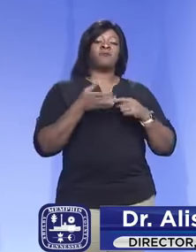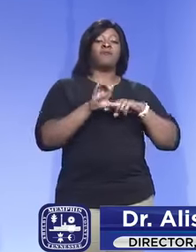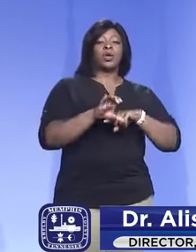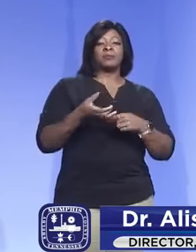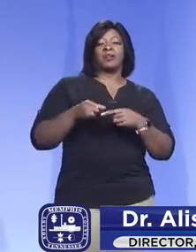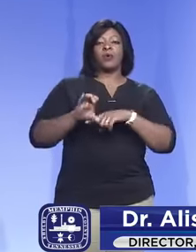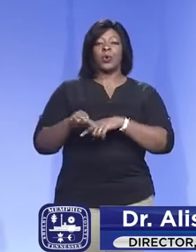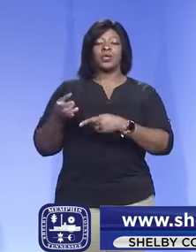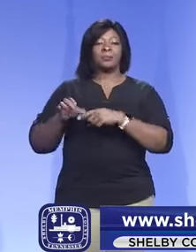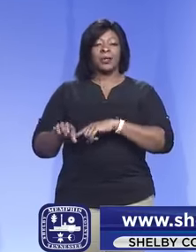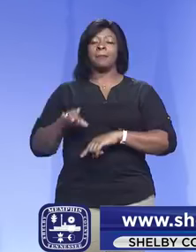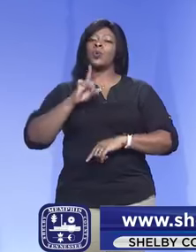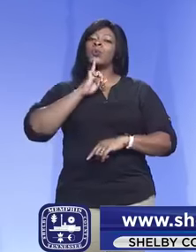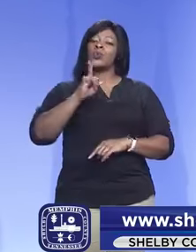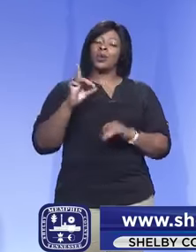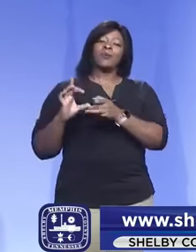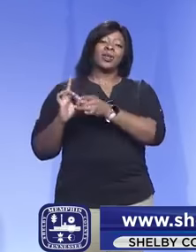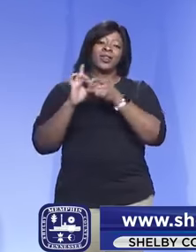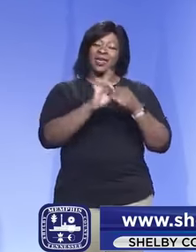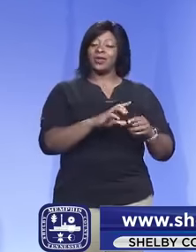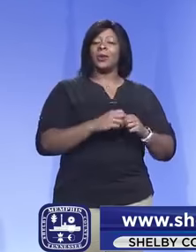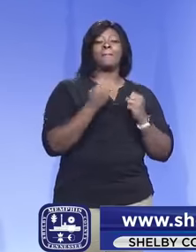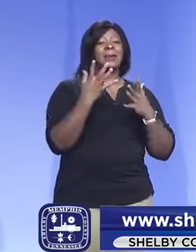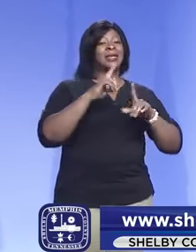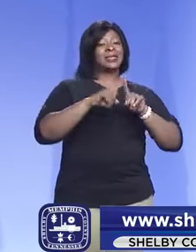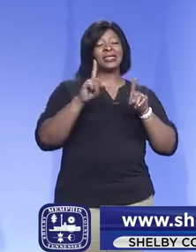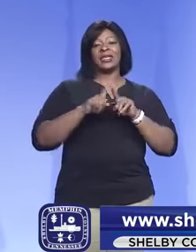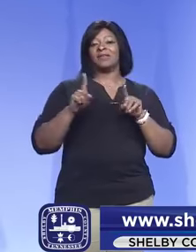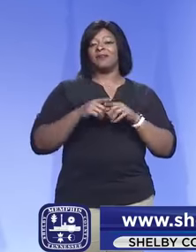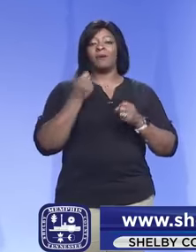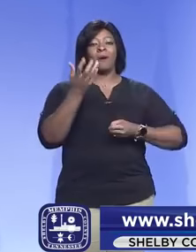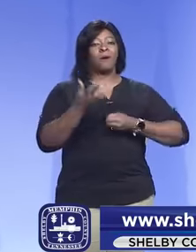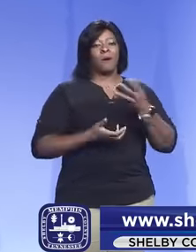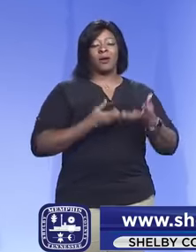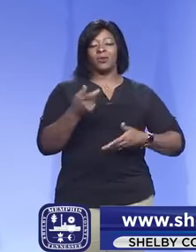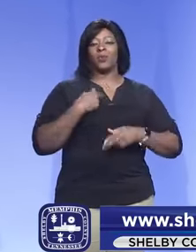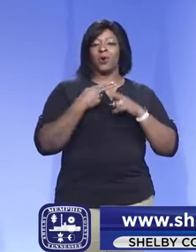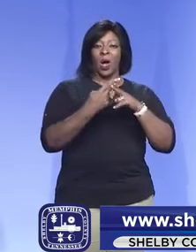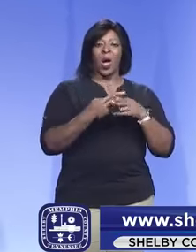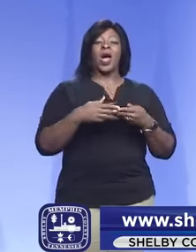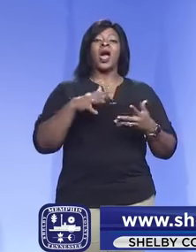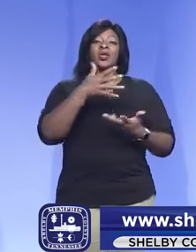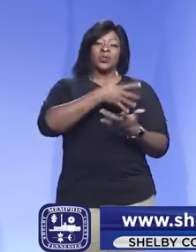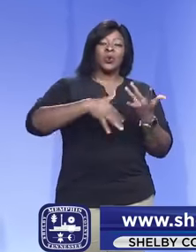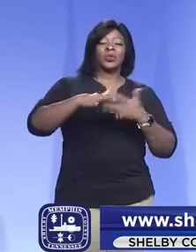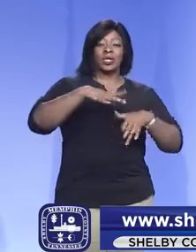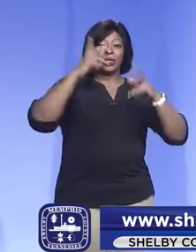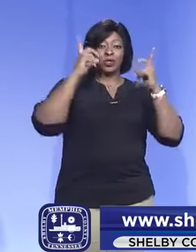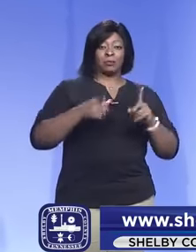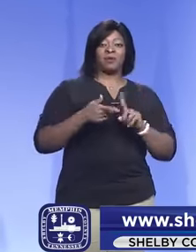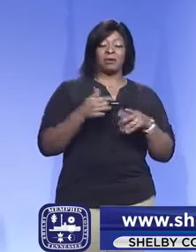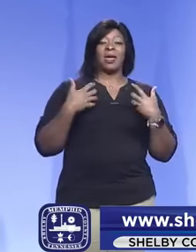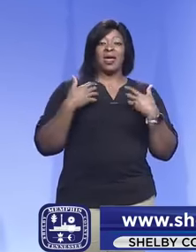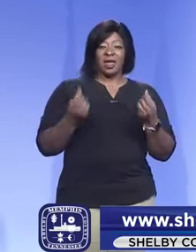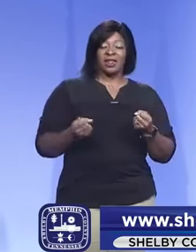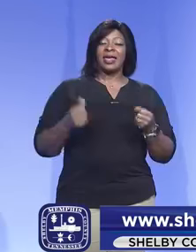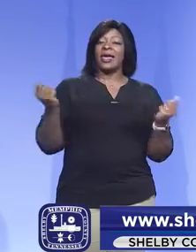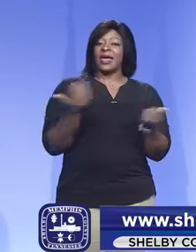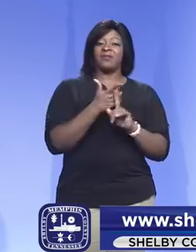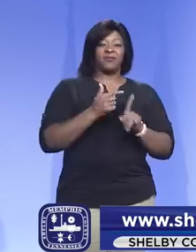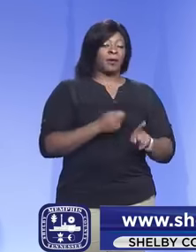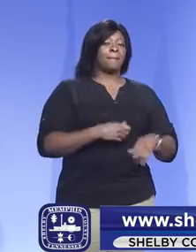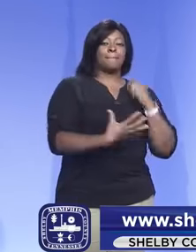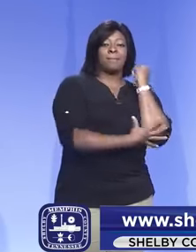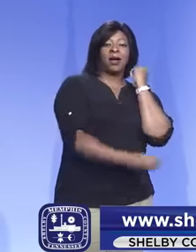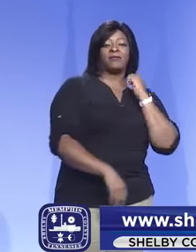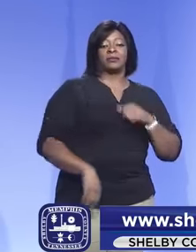issue, but is truly related to other underlying causes, what we call social determinants of health. That's everything from